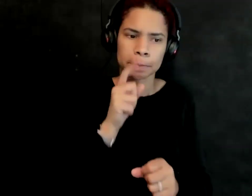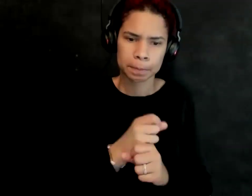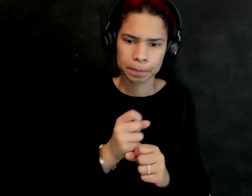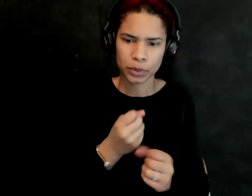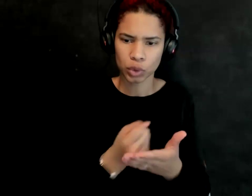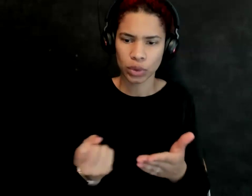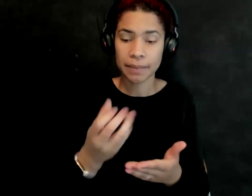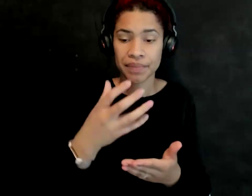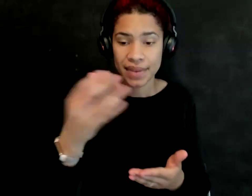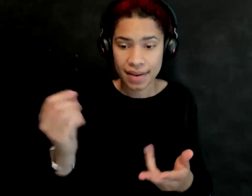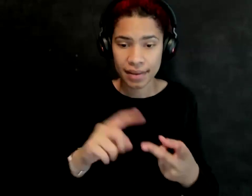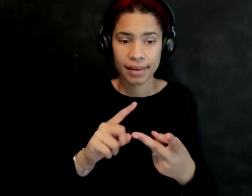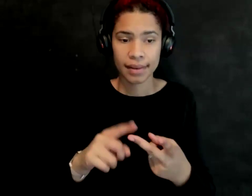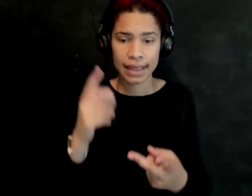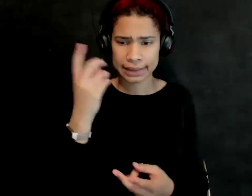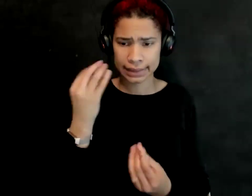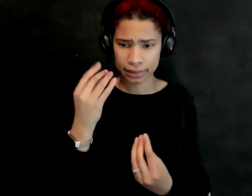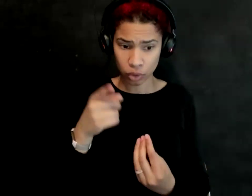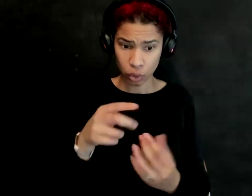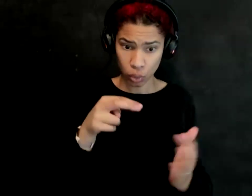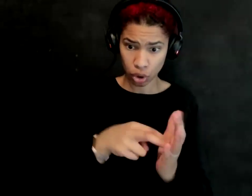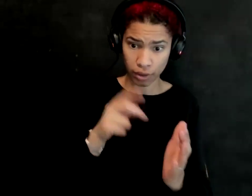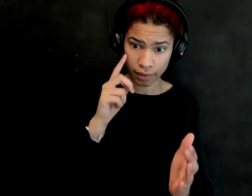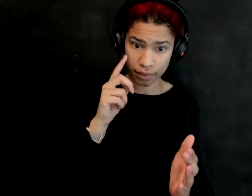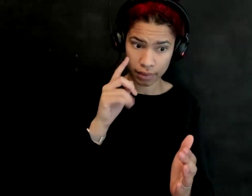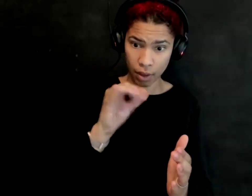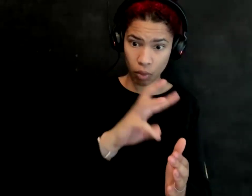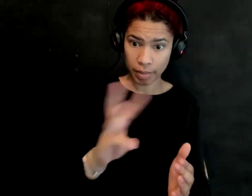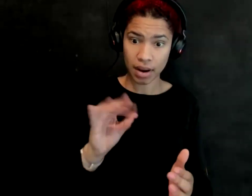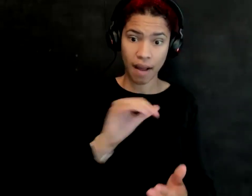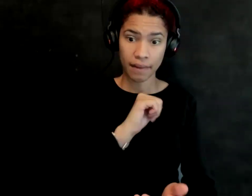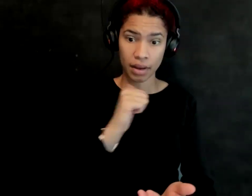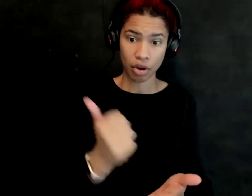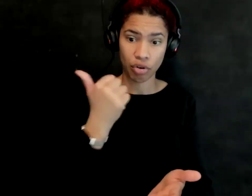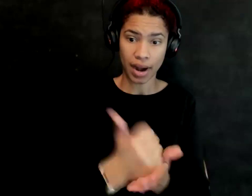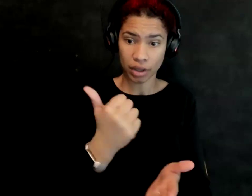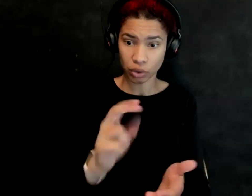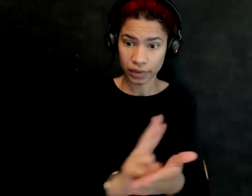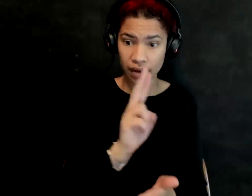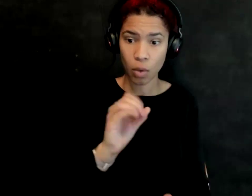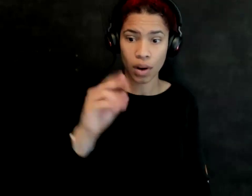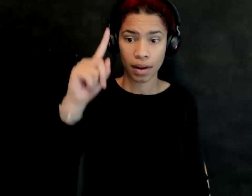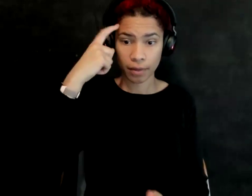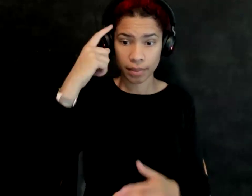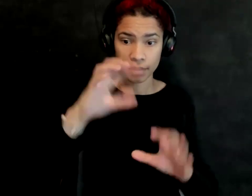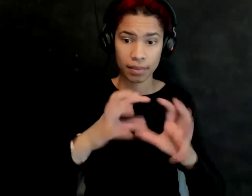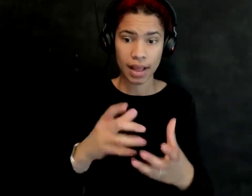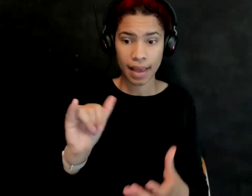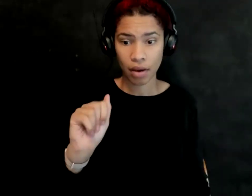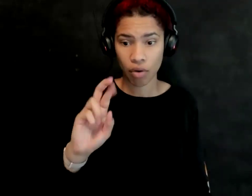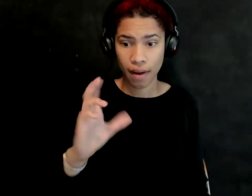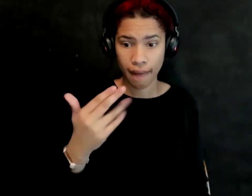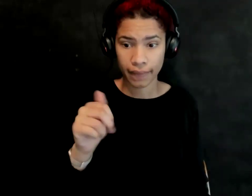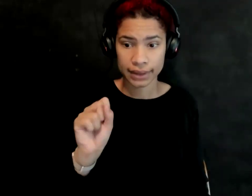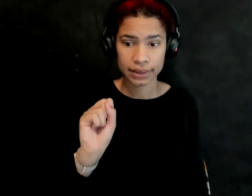then consider, are you looking at the website of an accredited university, of a government entity like the archives or the Library of Congress? Are you